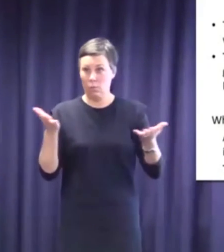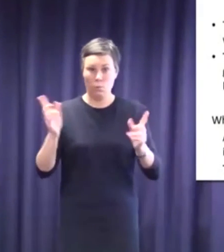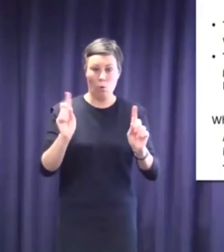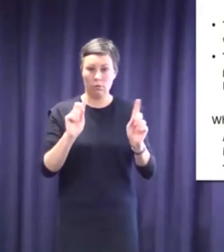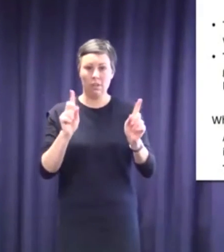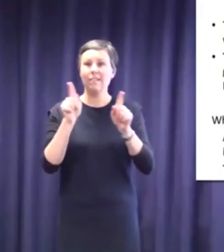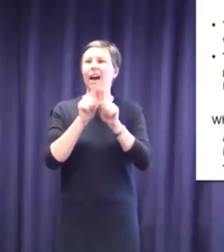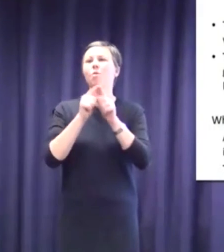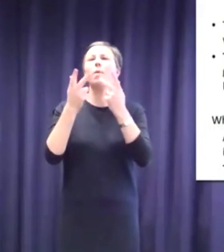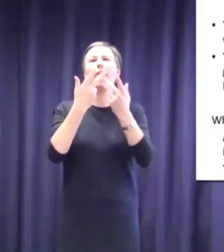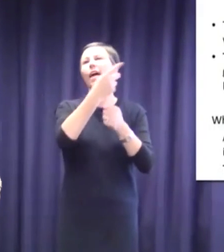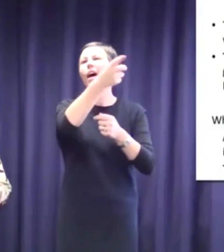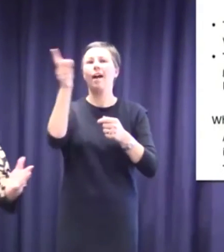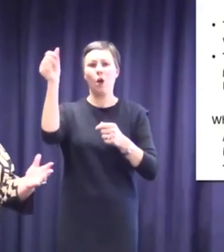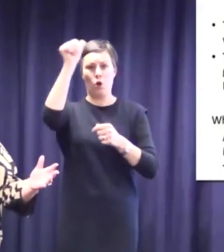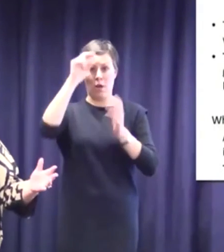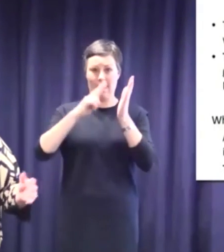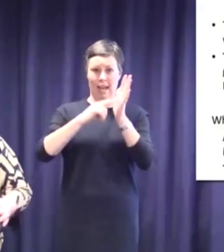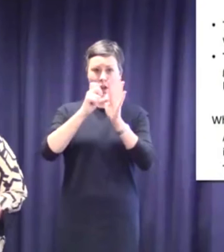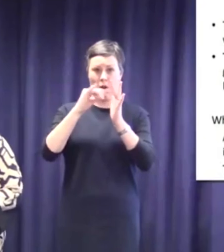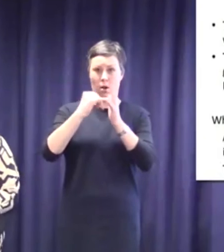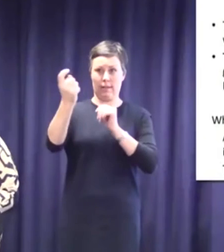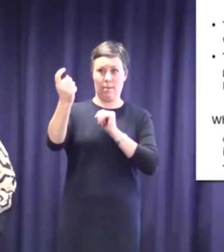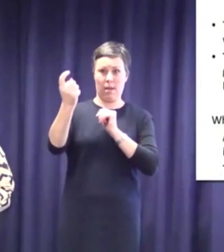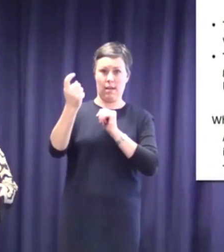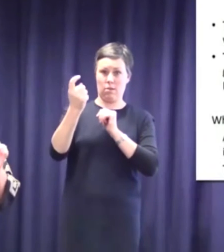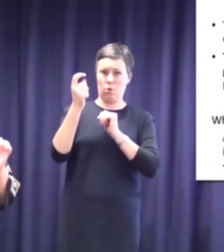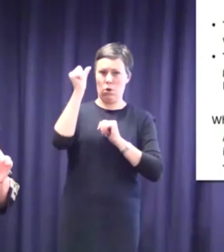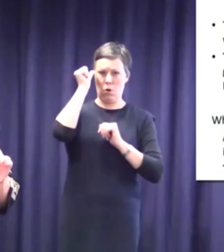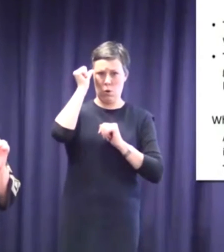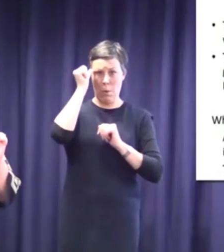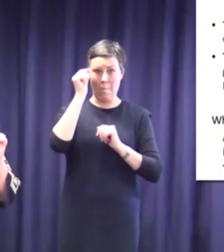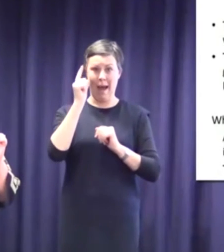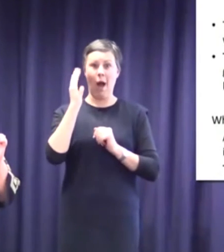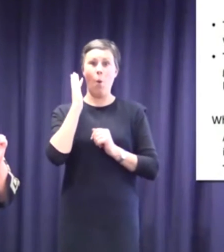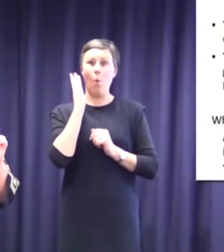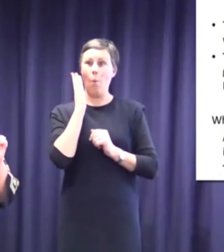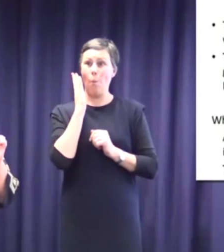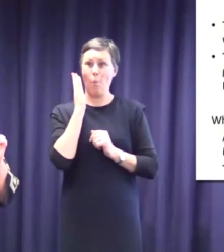services, we've known that the NDIS is coming, as have all services. But the exact